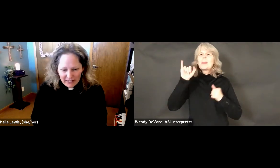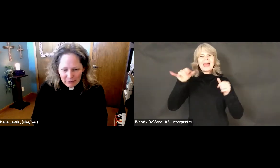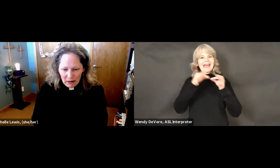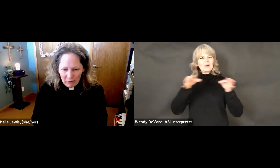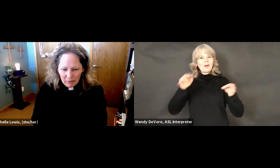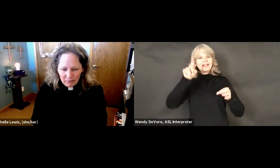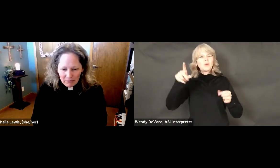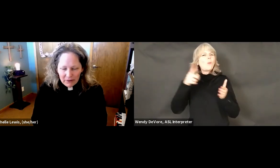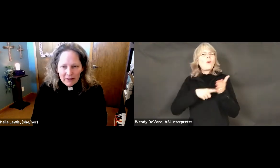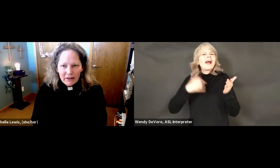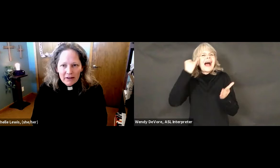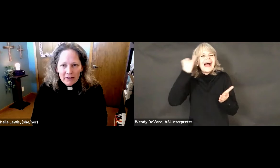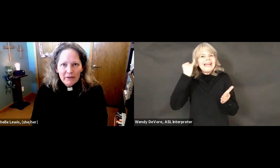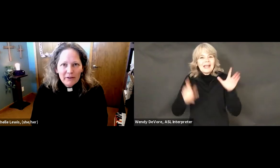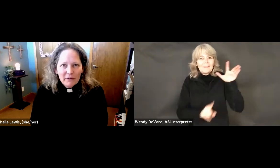of ideas pop up.